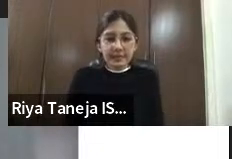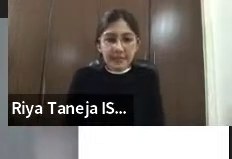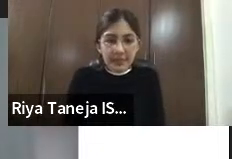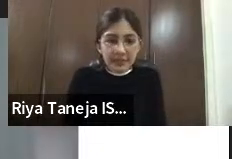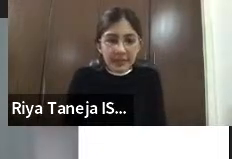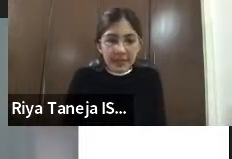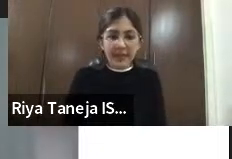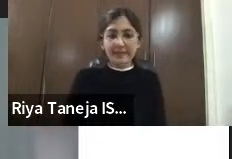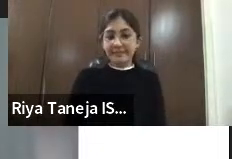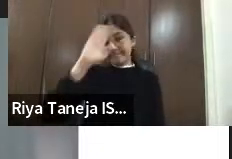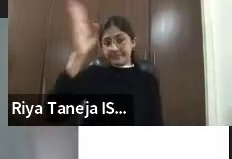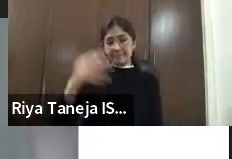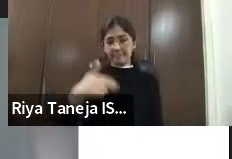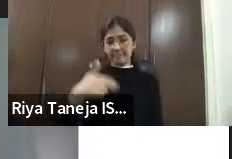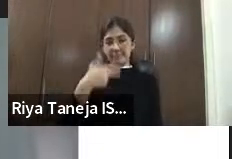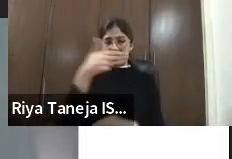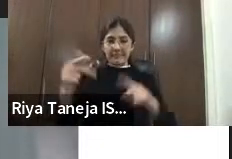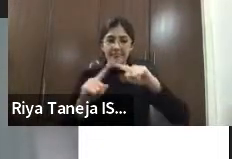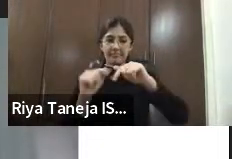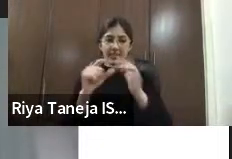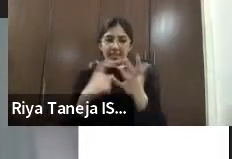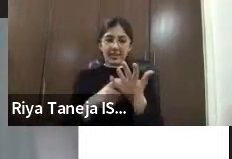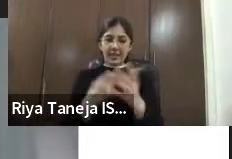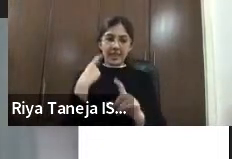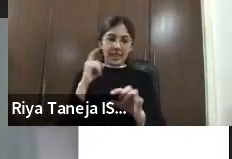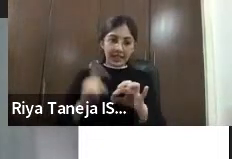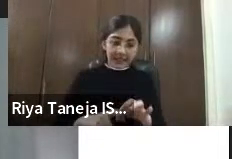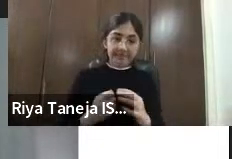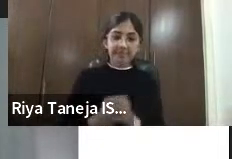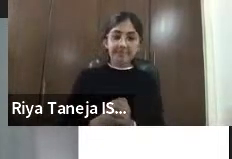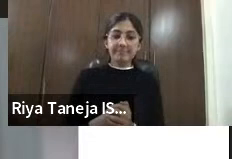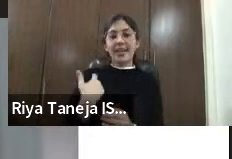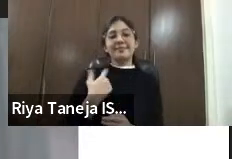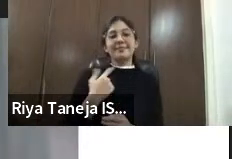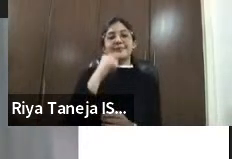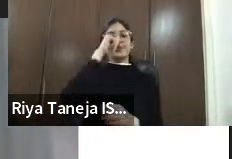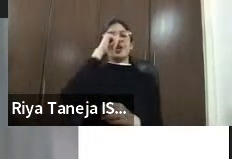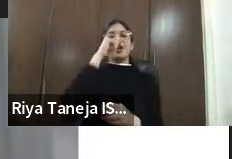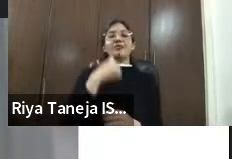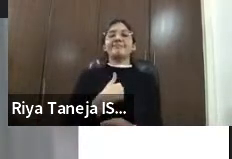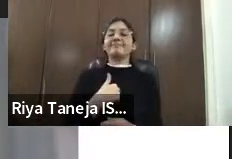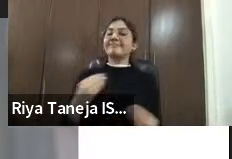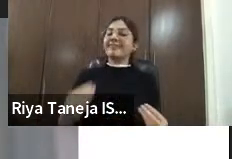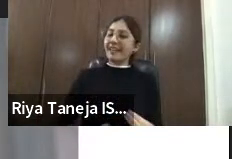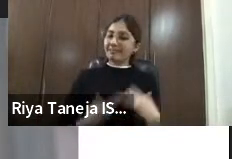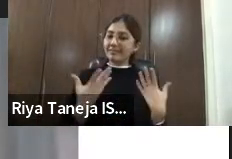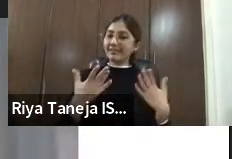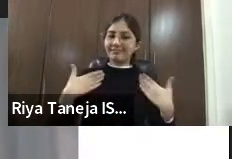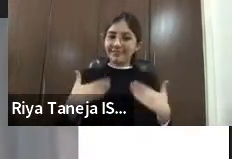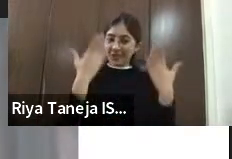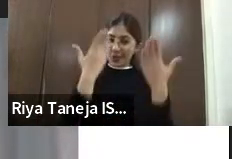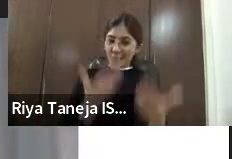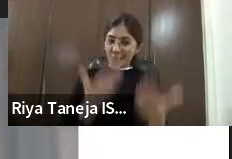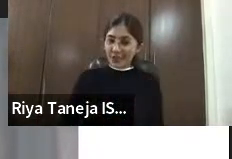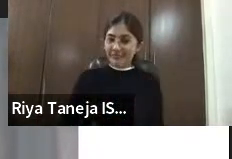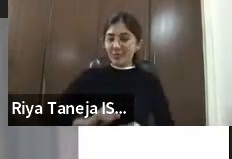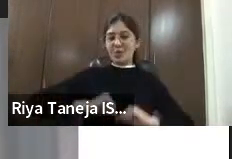Hi, my name is Tariq Ahmed Mir. I am feeling proud and honored on winning the